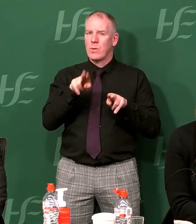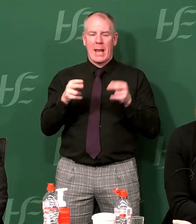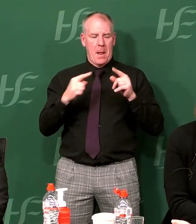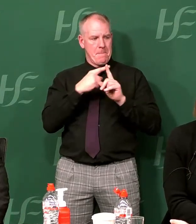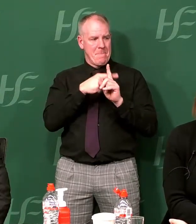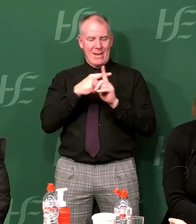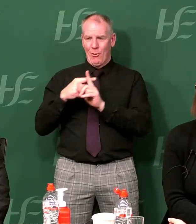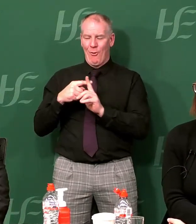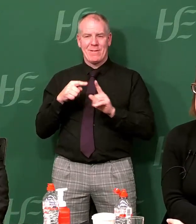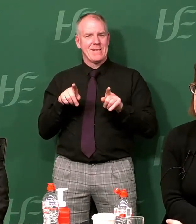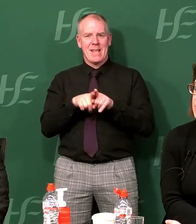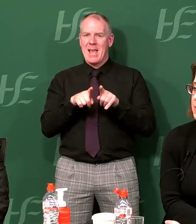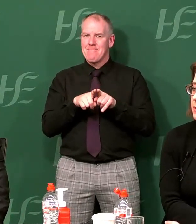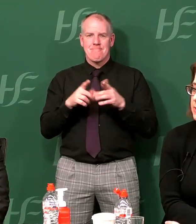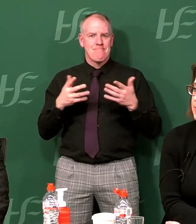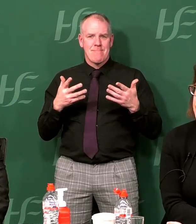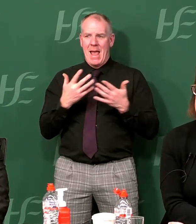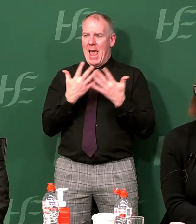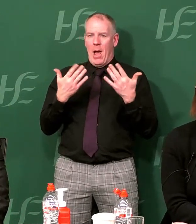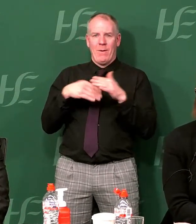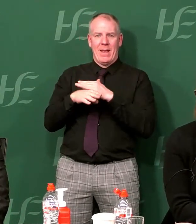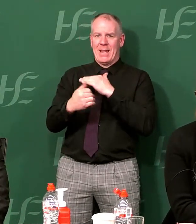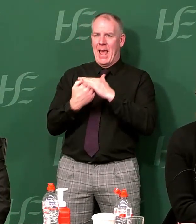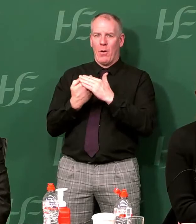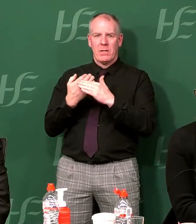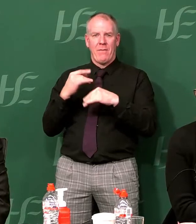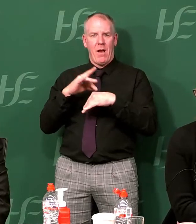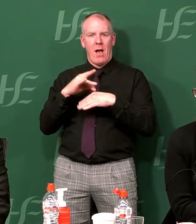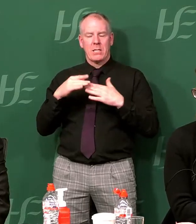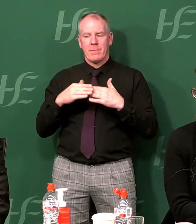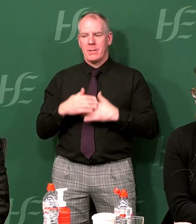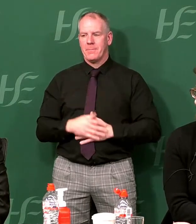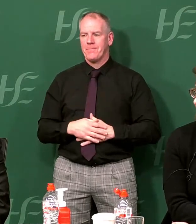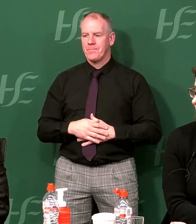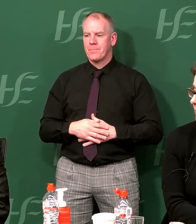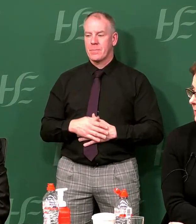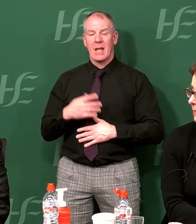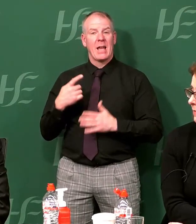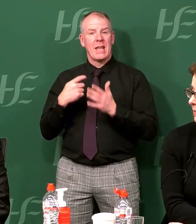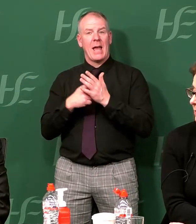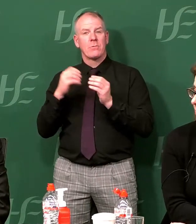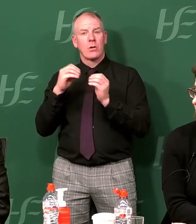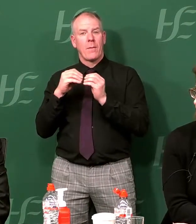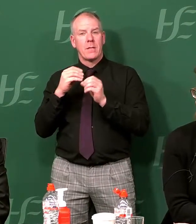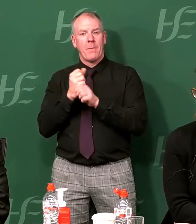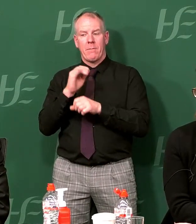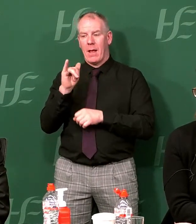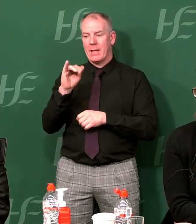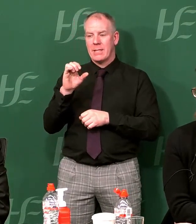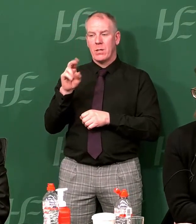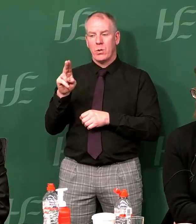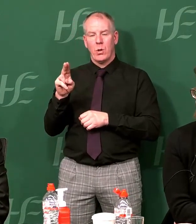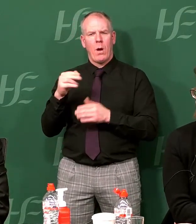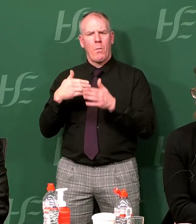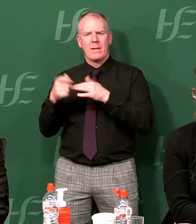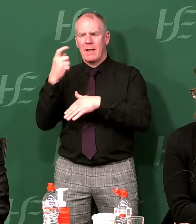of their capacity or their different egress pathways. Just a brief comment about your comments about the ICU and what the Taoiseach would have mentioned. The Taoiseach's